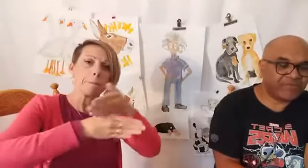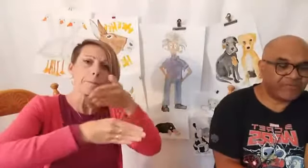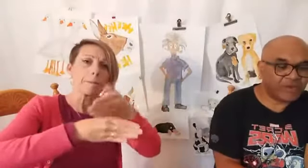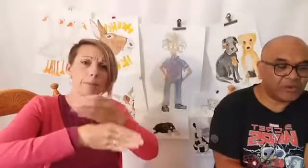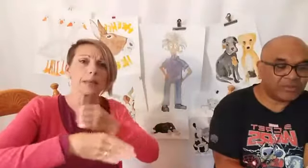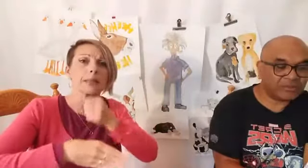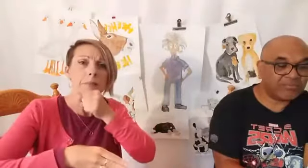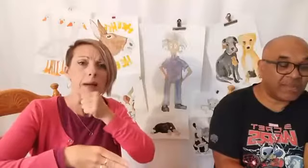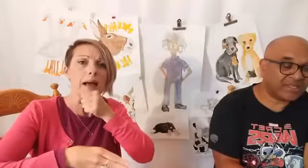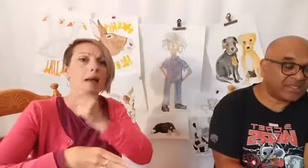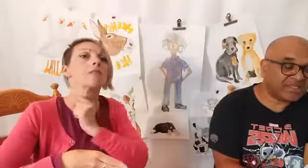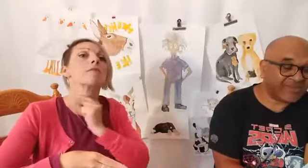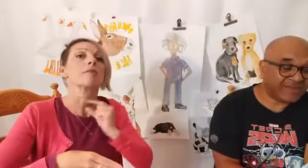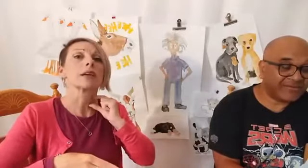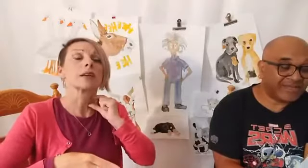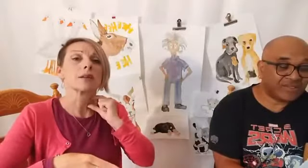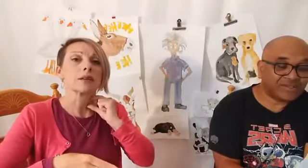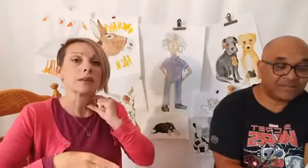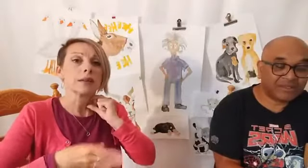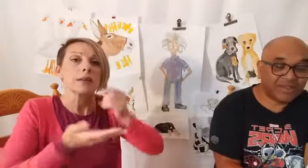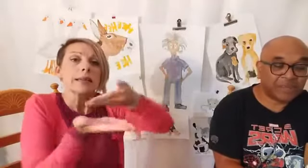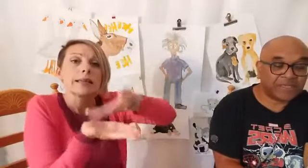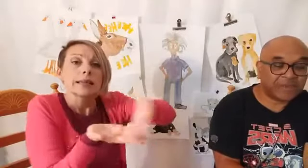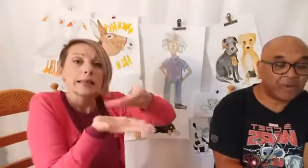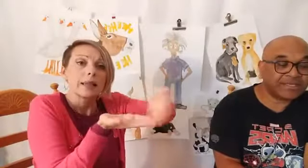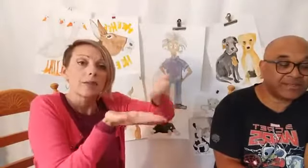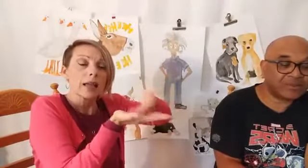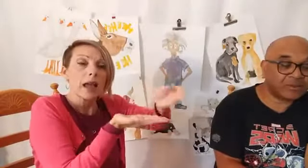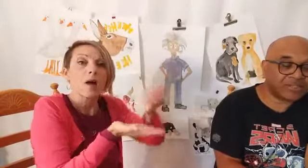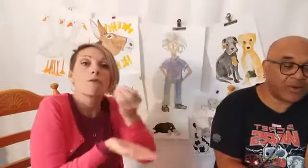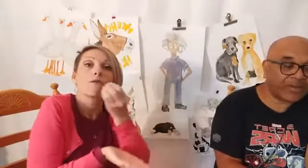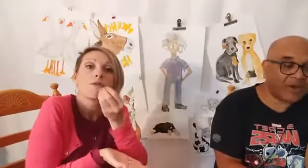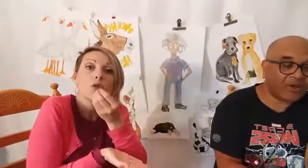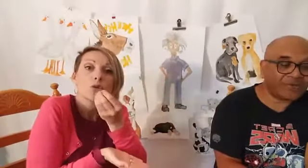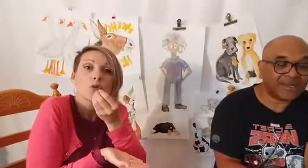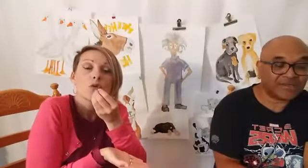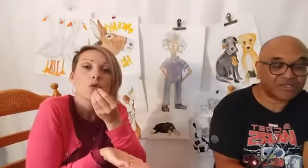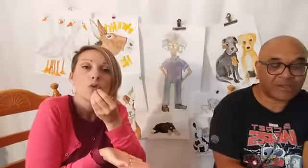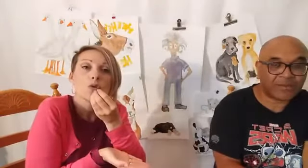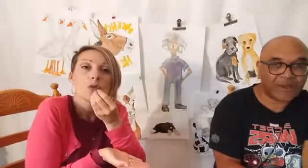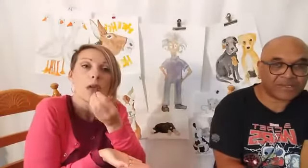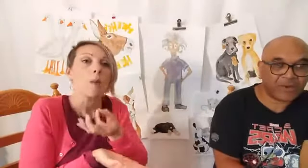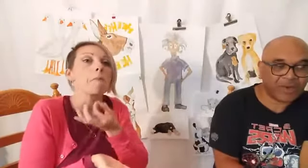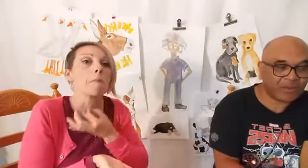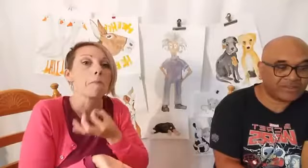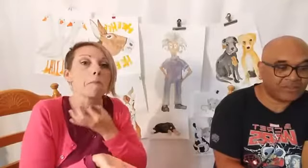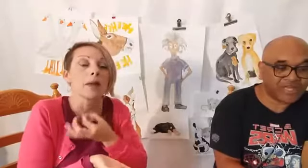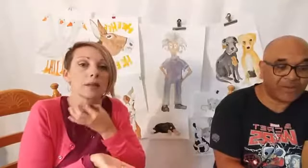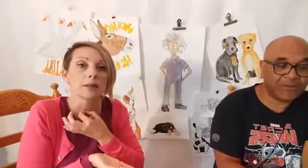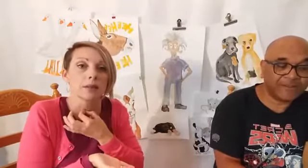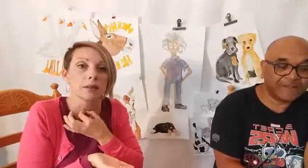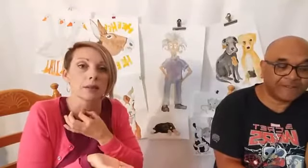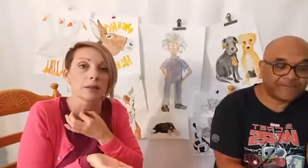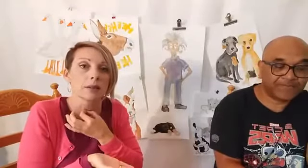delivering food and medicines around the village, but he always took time after lunch to go past Pyweasel's